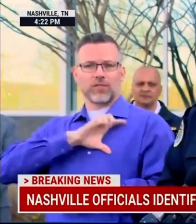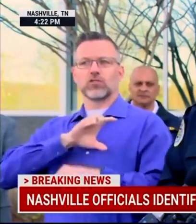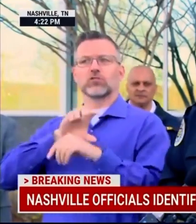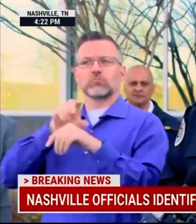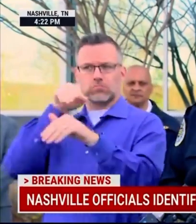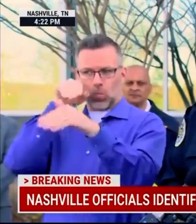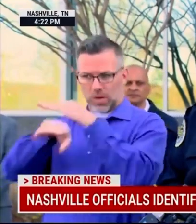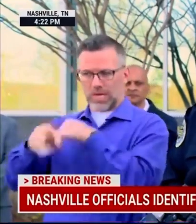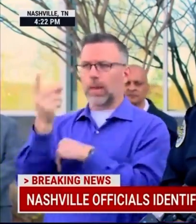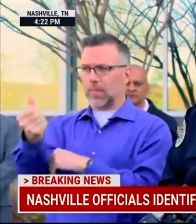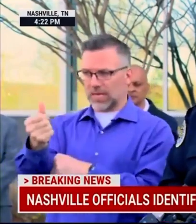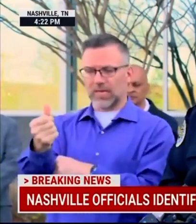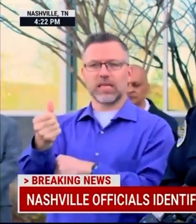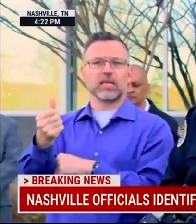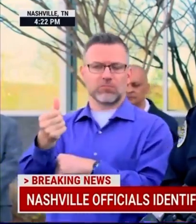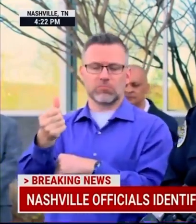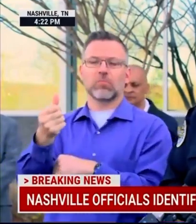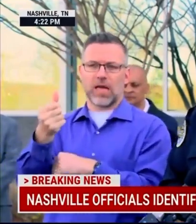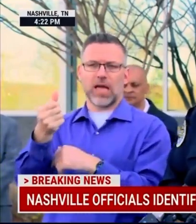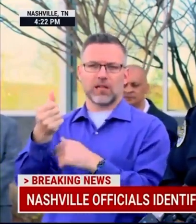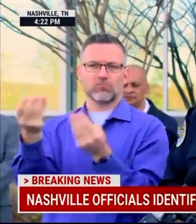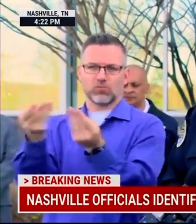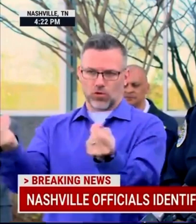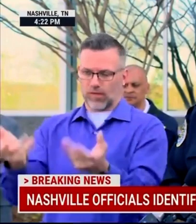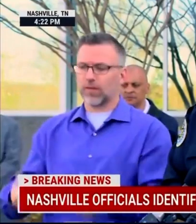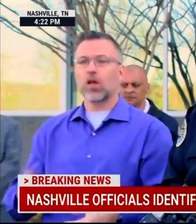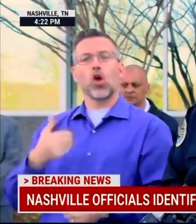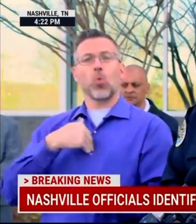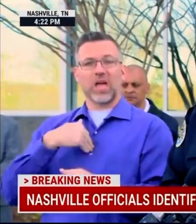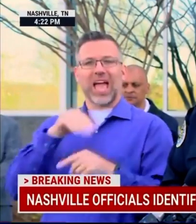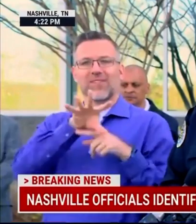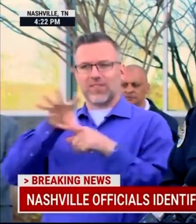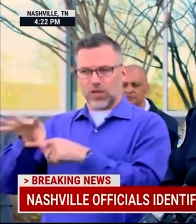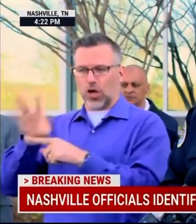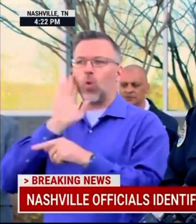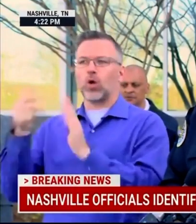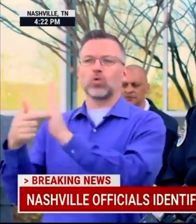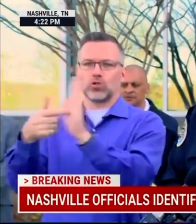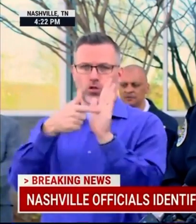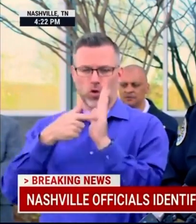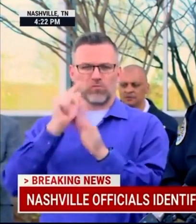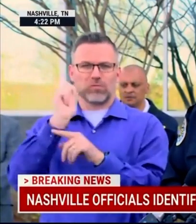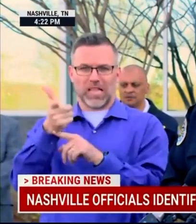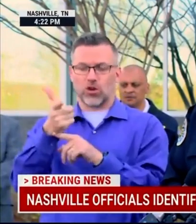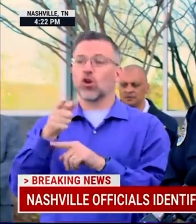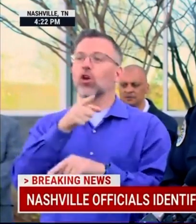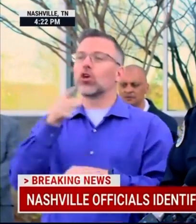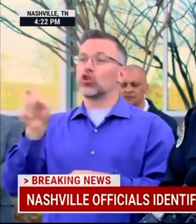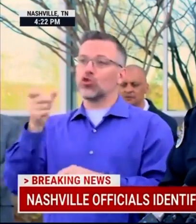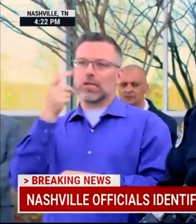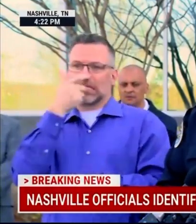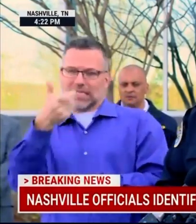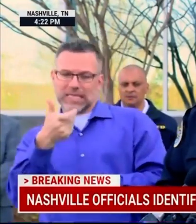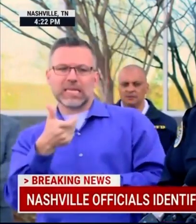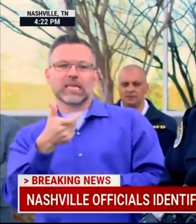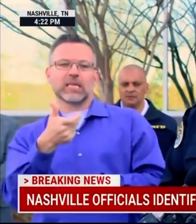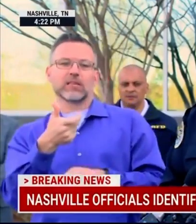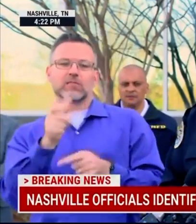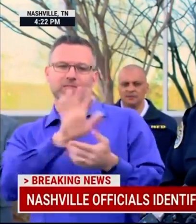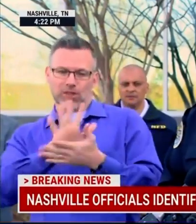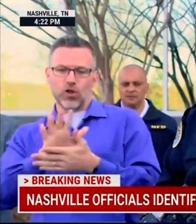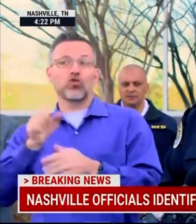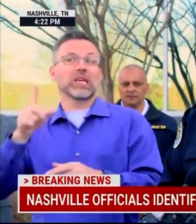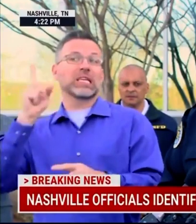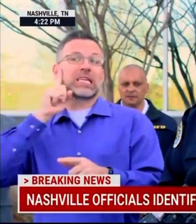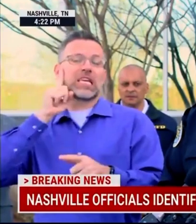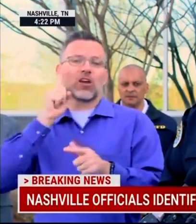in and addressed. We have video that we're going to release, but you can see in the video, you can hear gunfire going